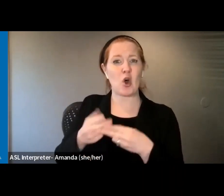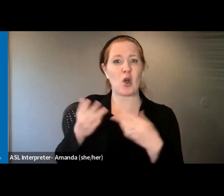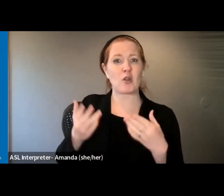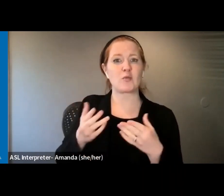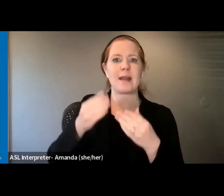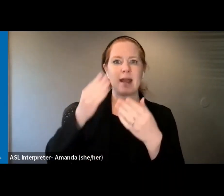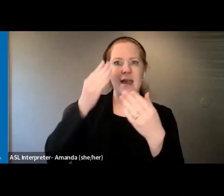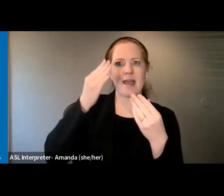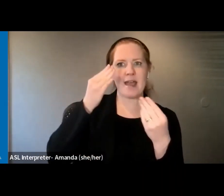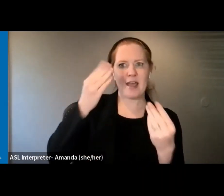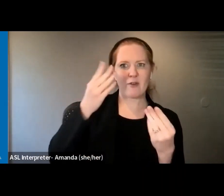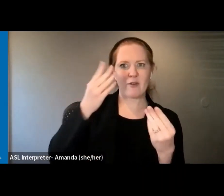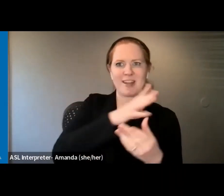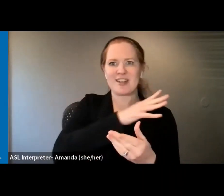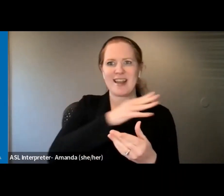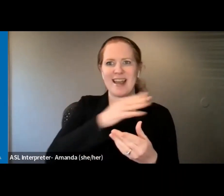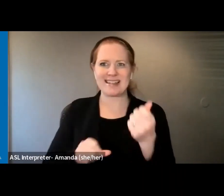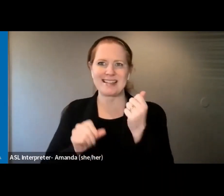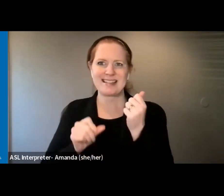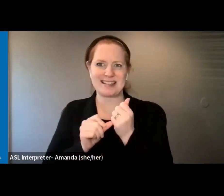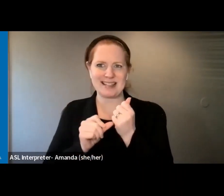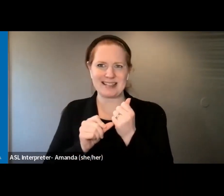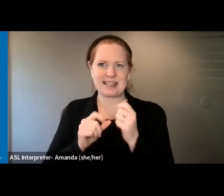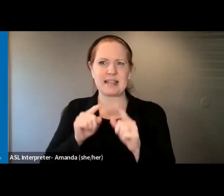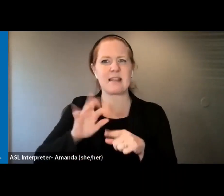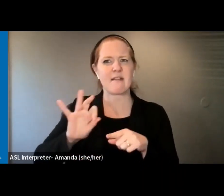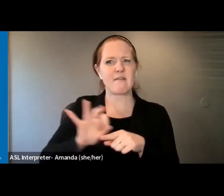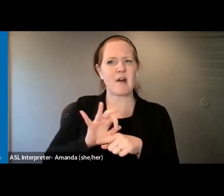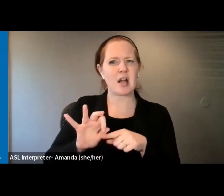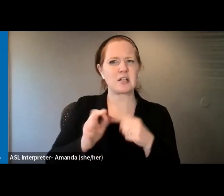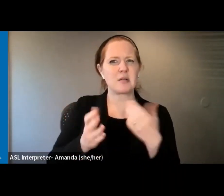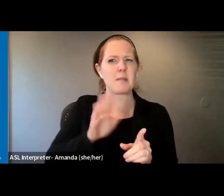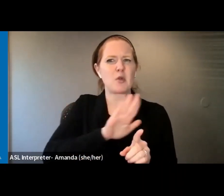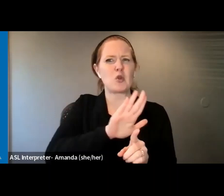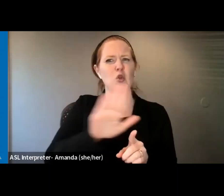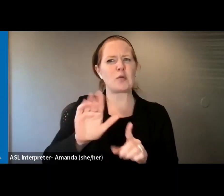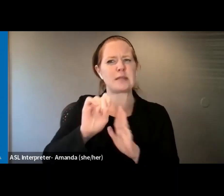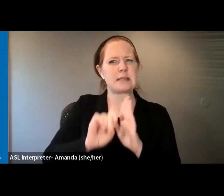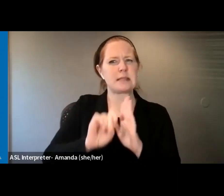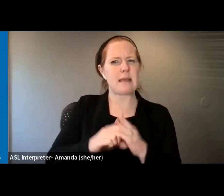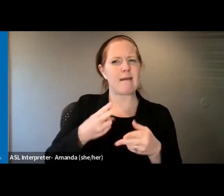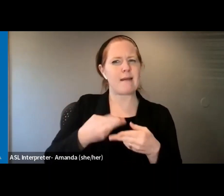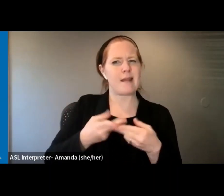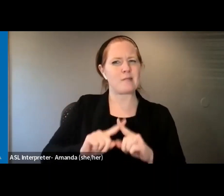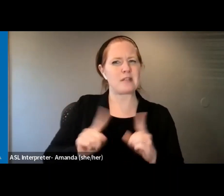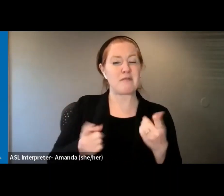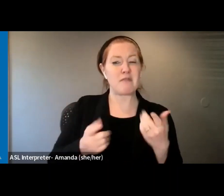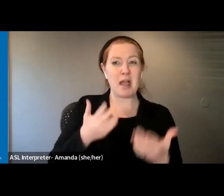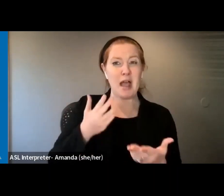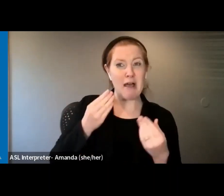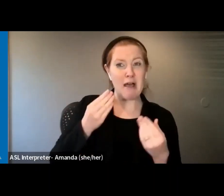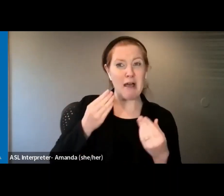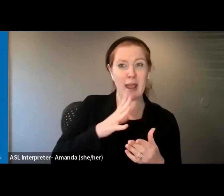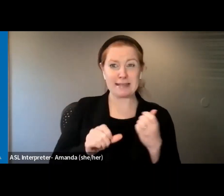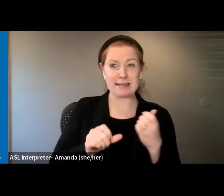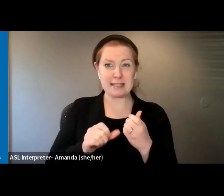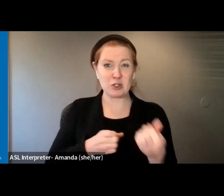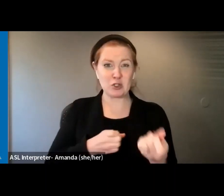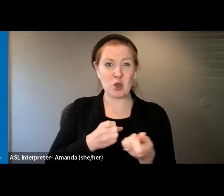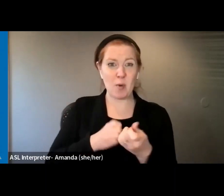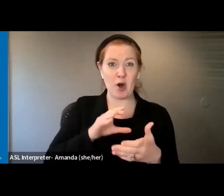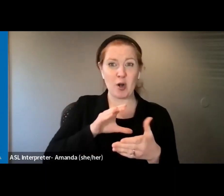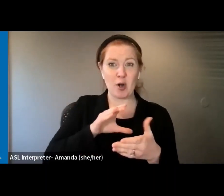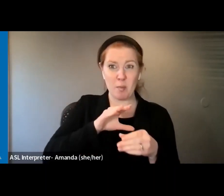assistance. This function may go by a different name in your state. It might not be called information and assistance in support of participant